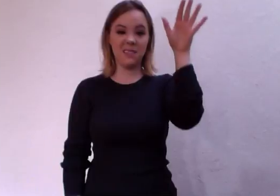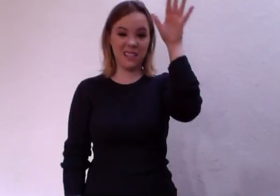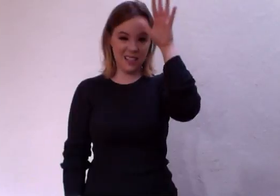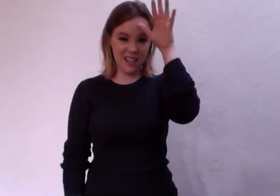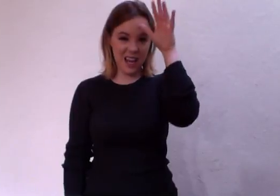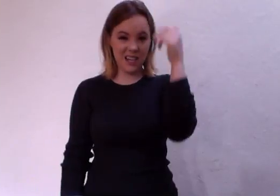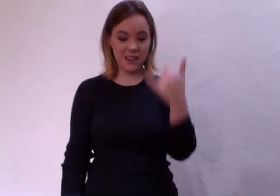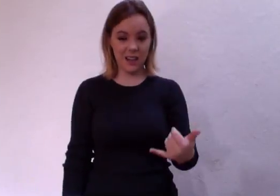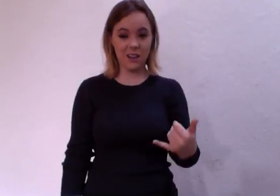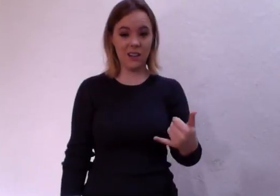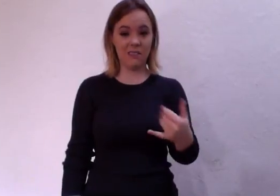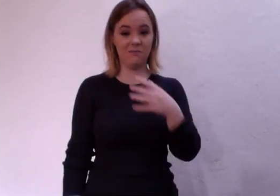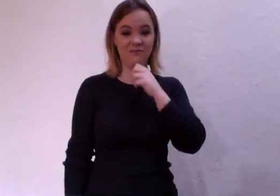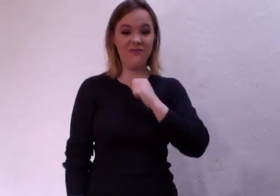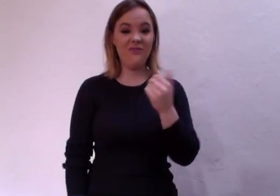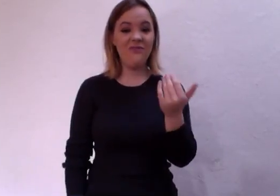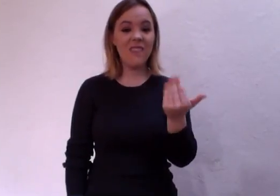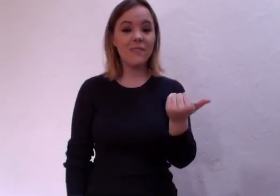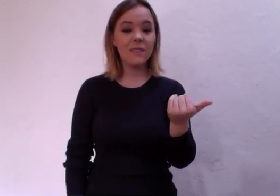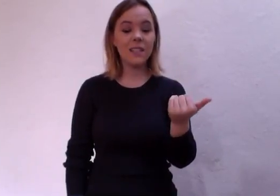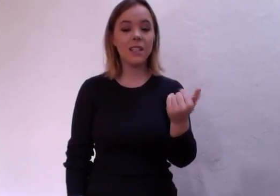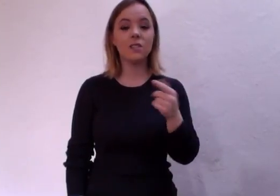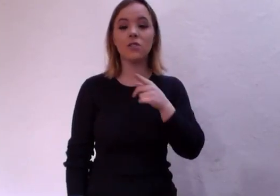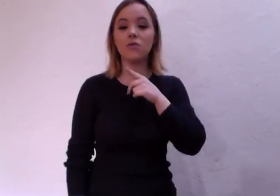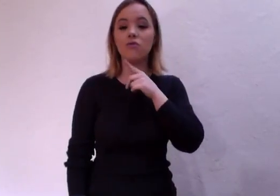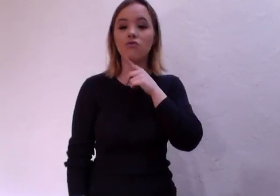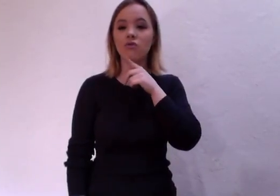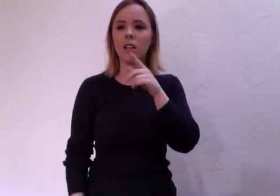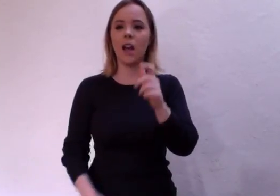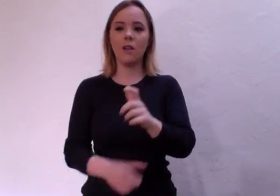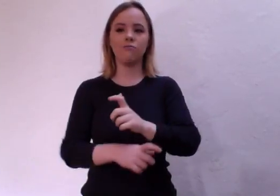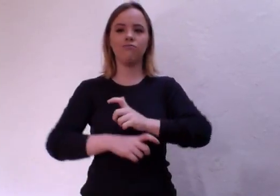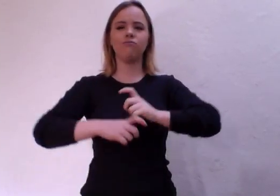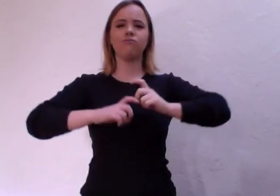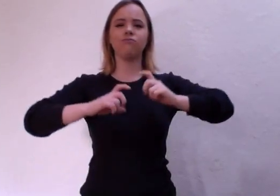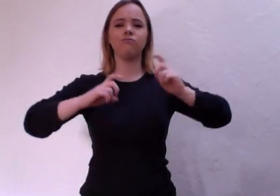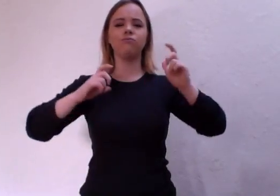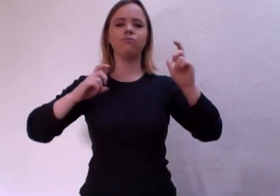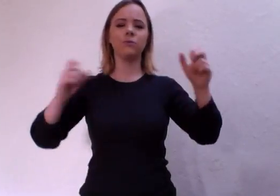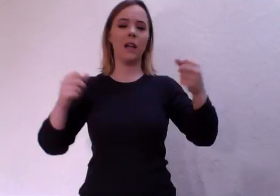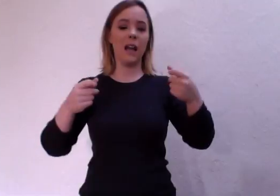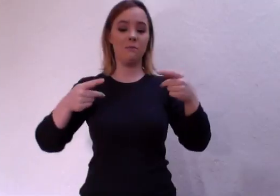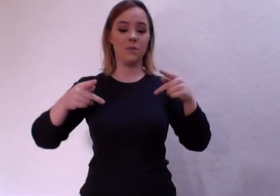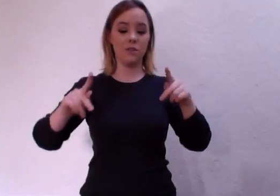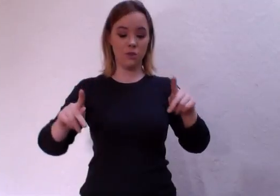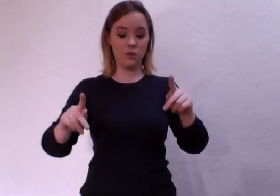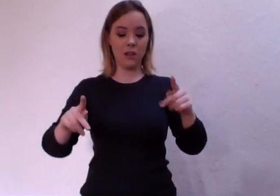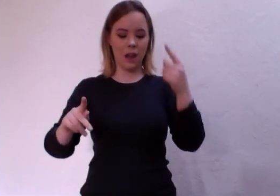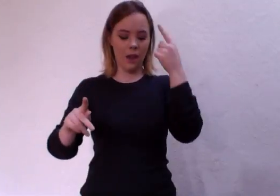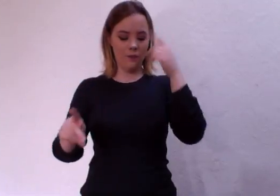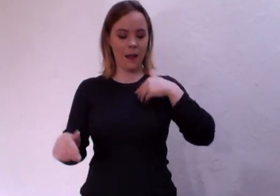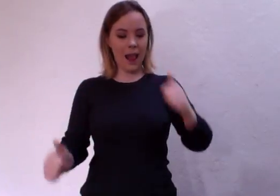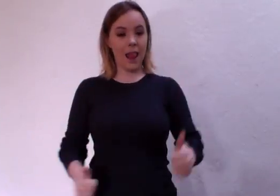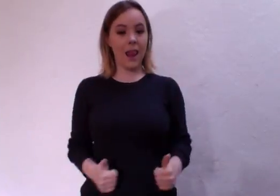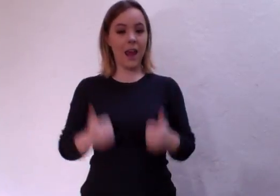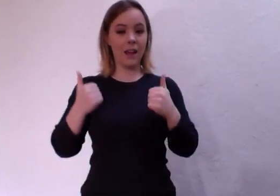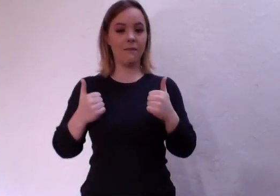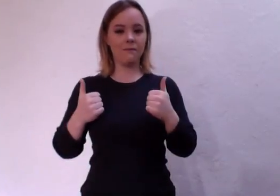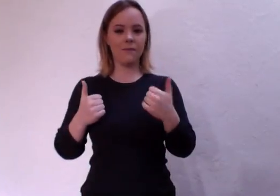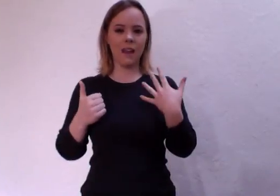this tremendous opportunity that finally, here's a way for my life to have purpose. That was a big opportunity